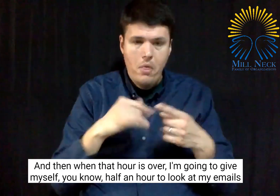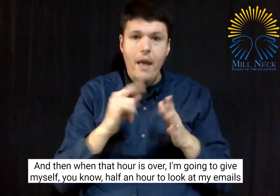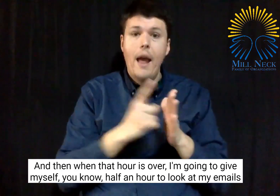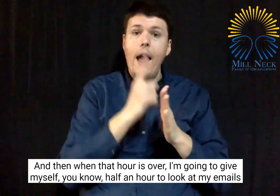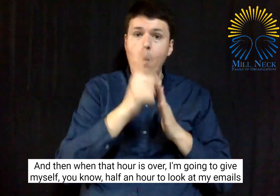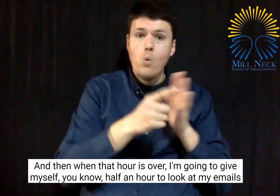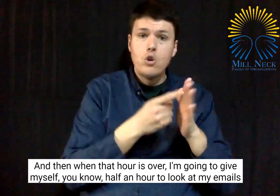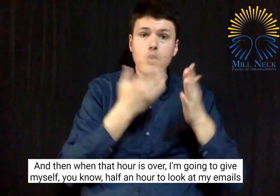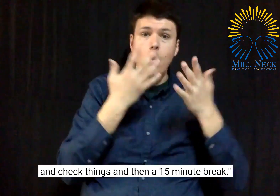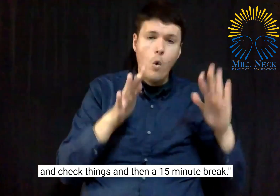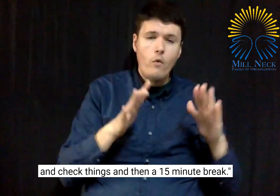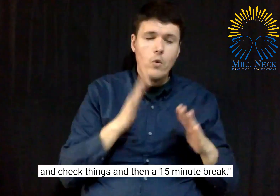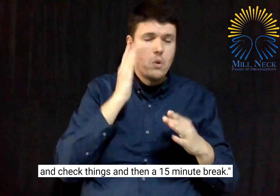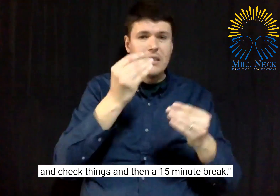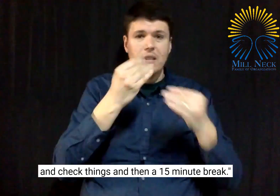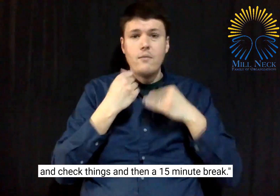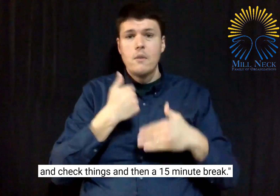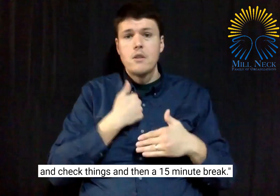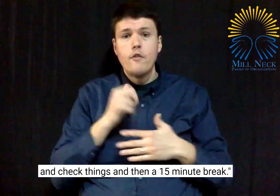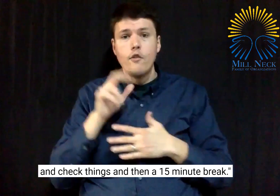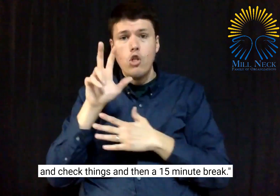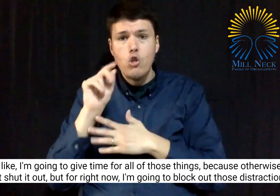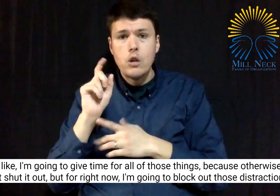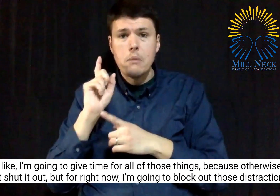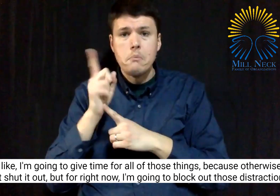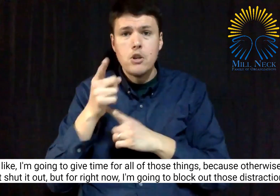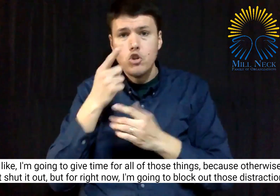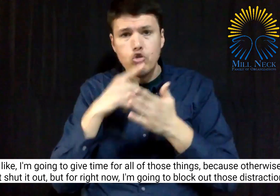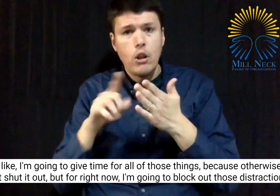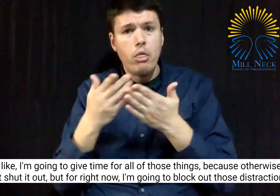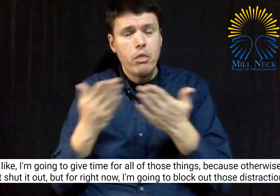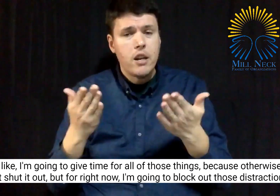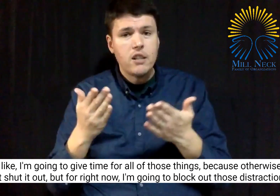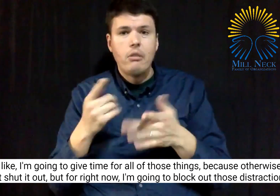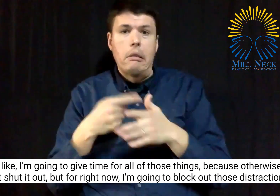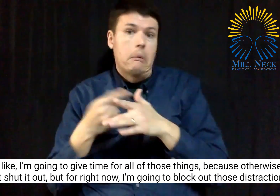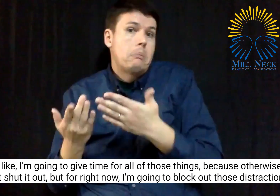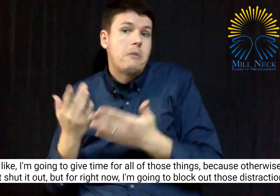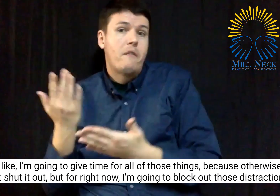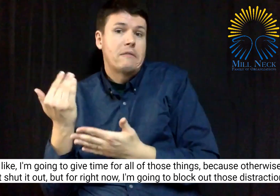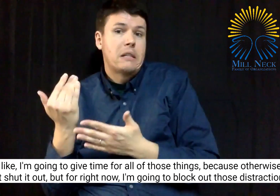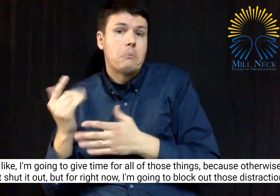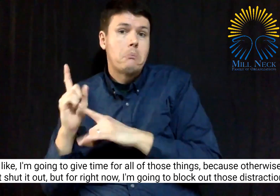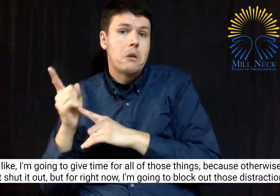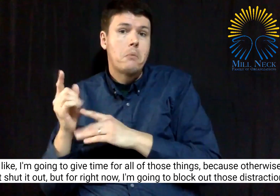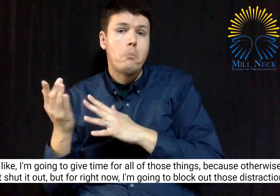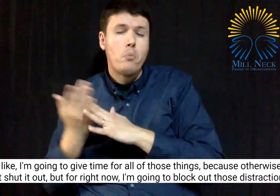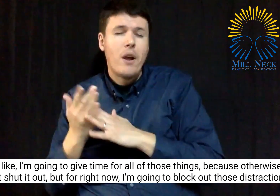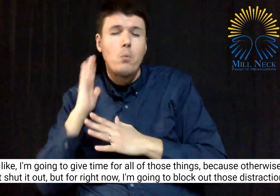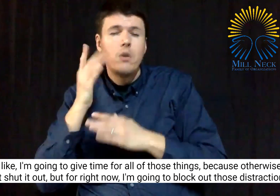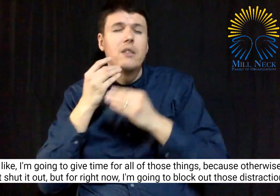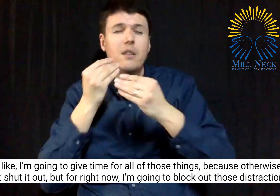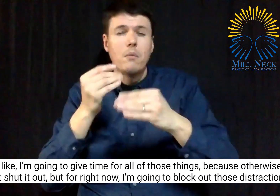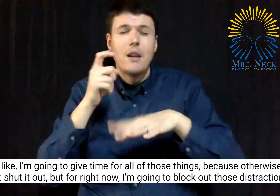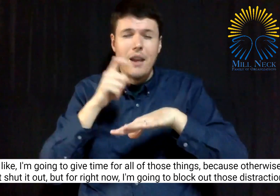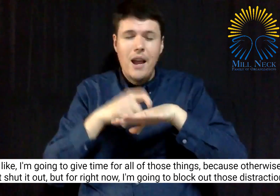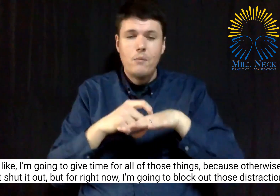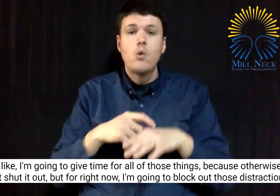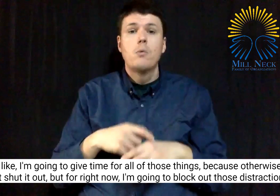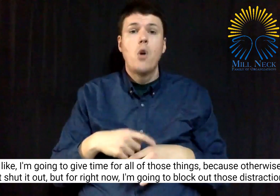to look at my emails and check things and then a 15-minute break. But I'm going to give time for all of those things because otherwise I can't shut it out. But for right now, I'm going to block out